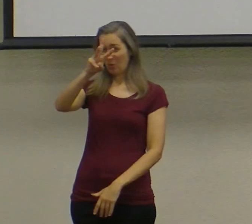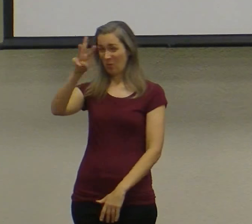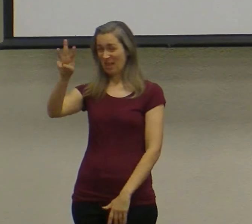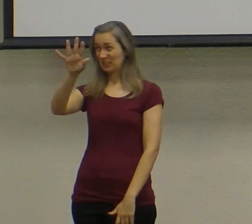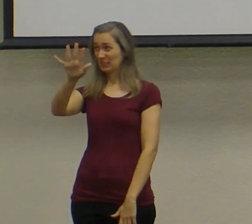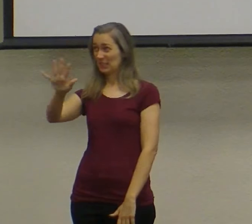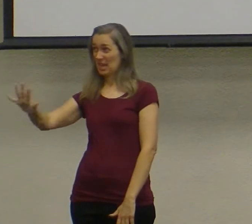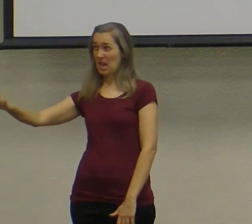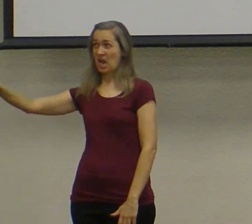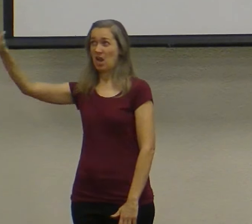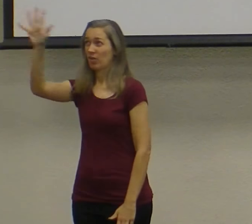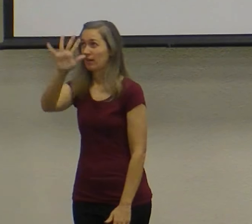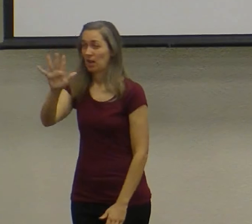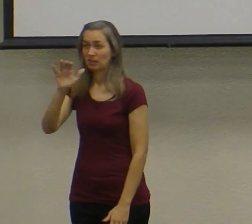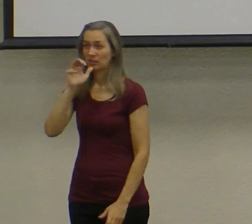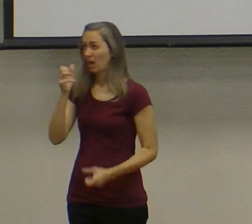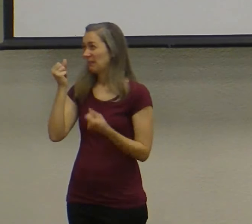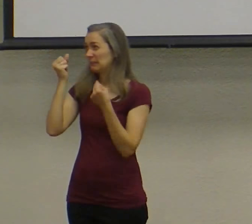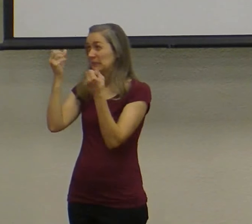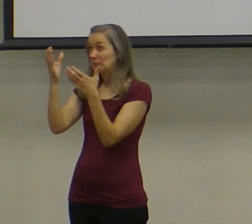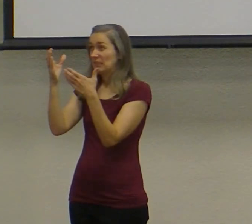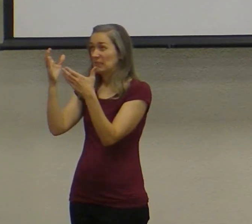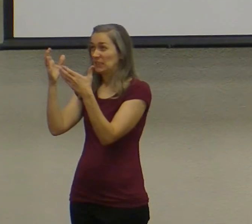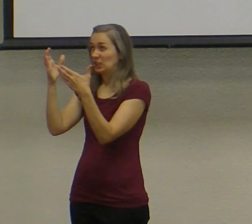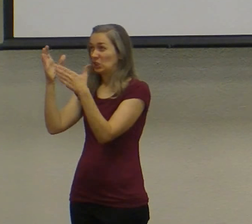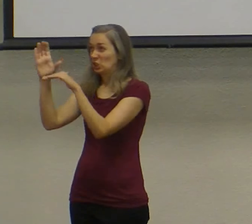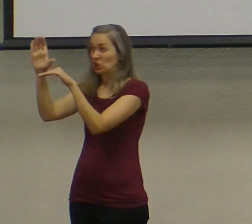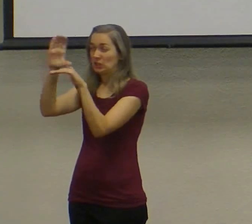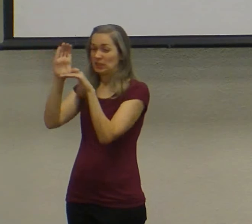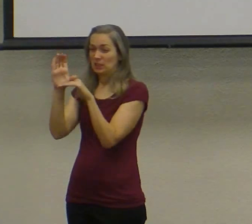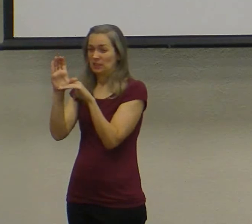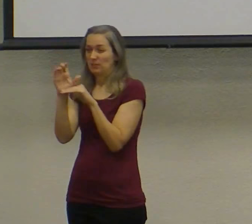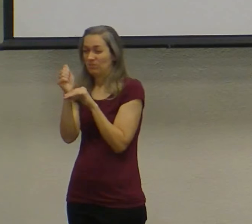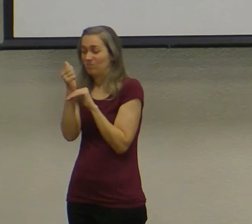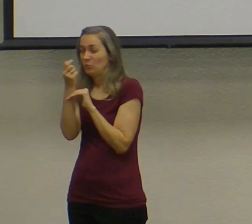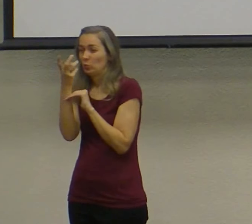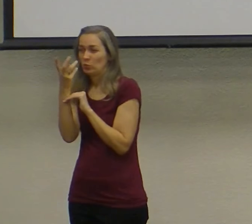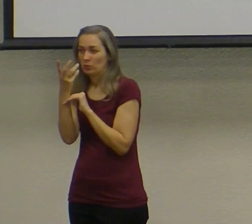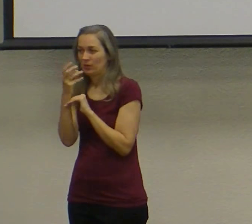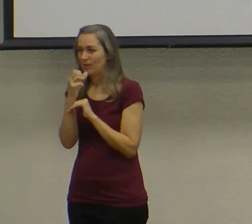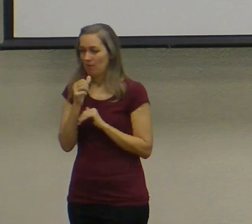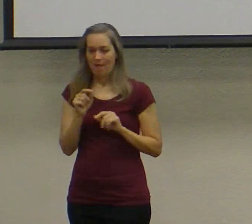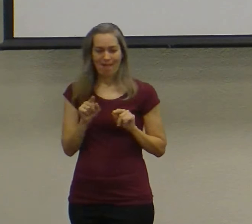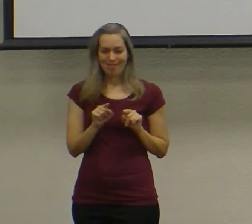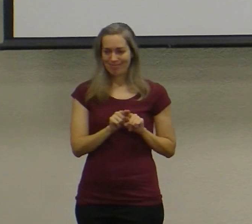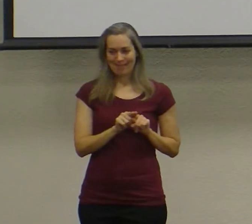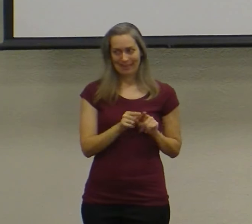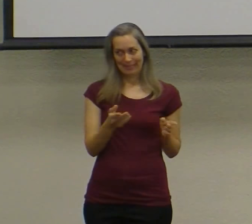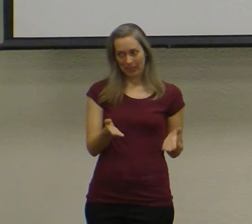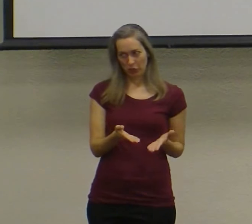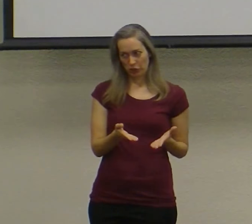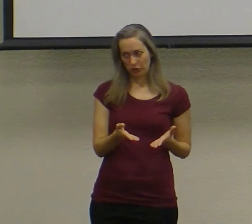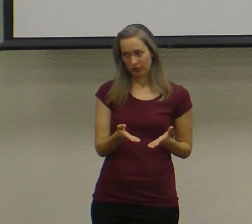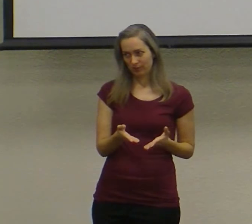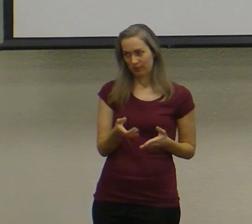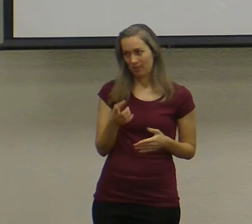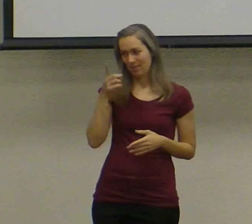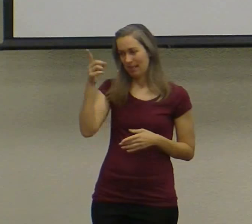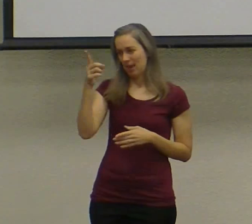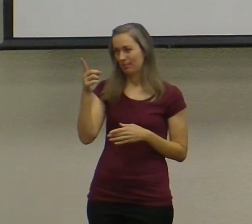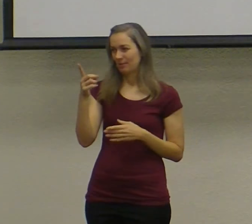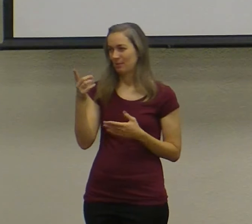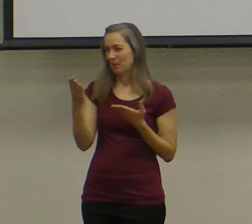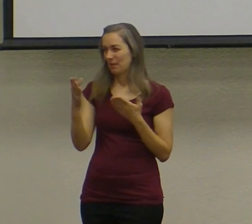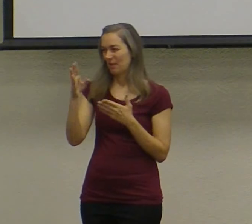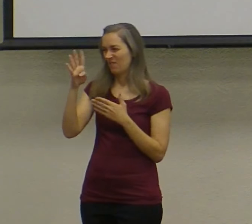It's nothing like down here. In Puyallup, 40,000 people, there's one Church of Christ. That's it, and